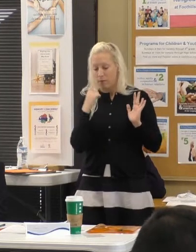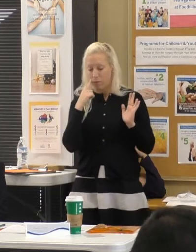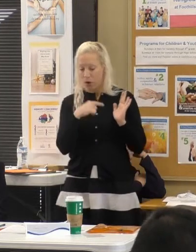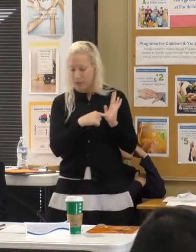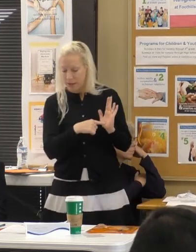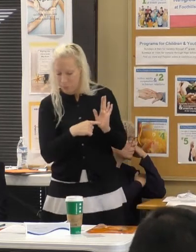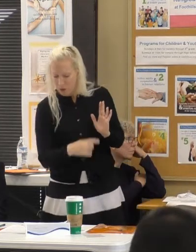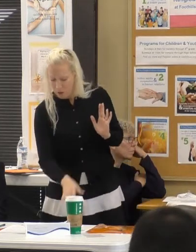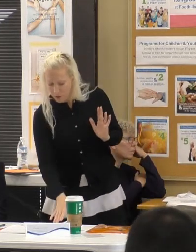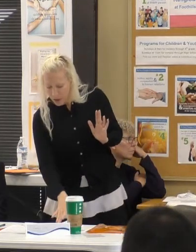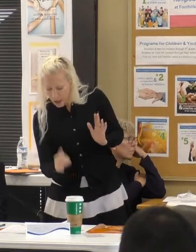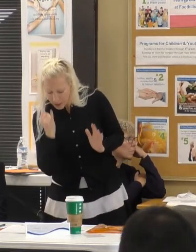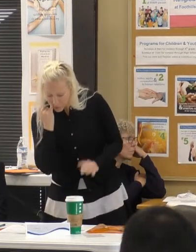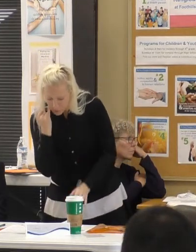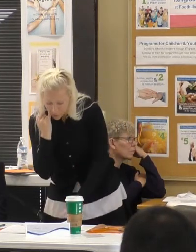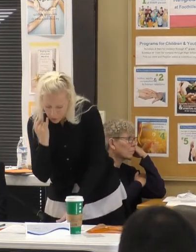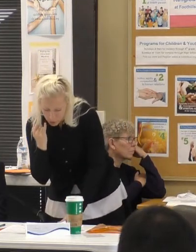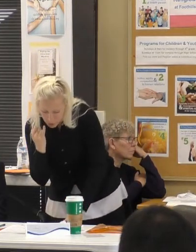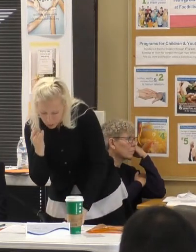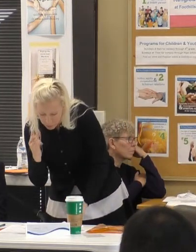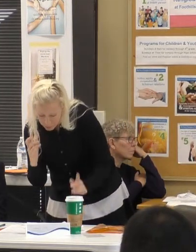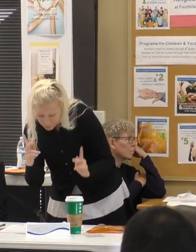For example,